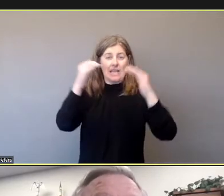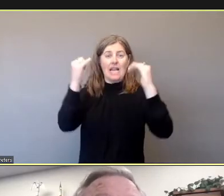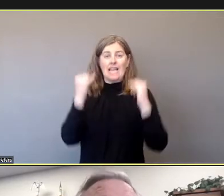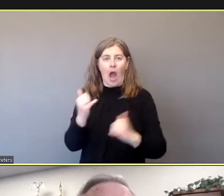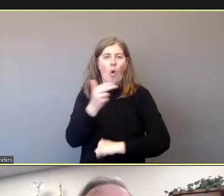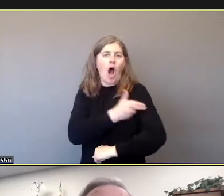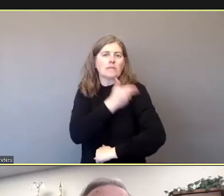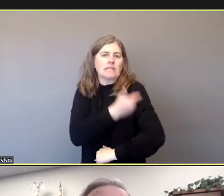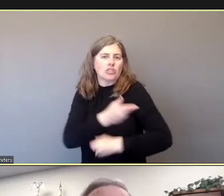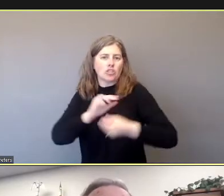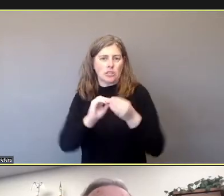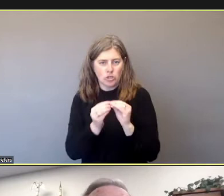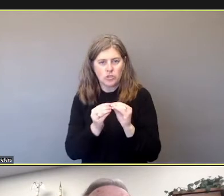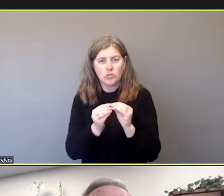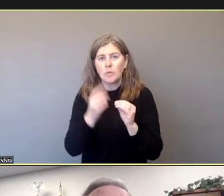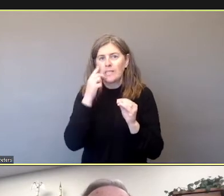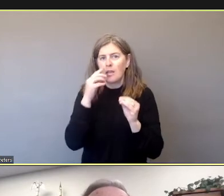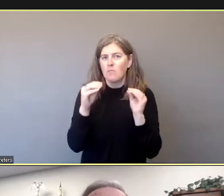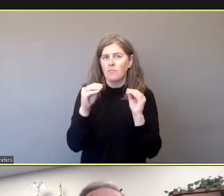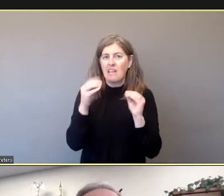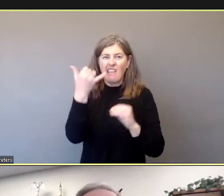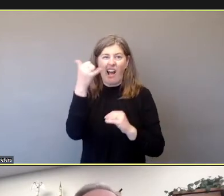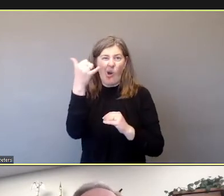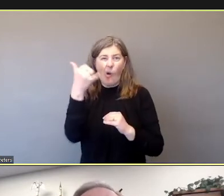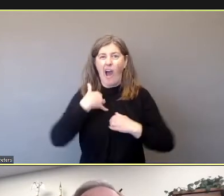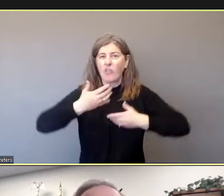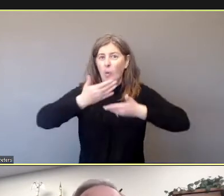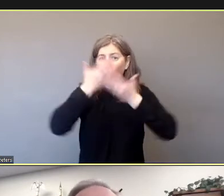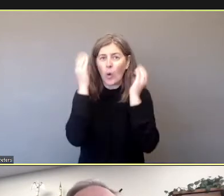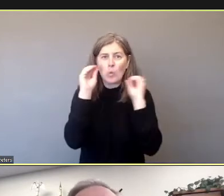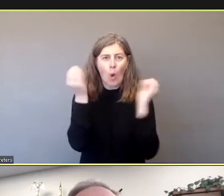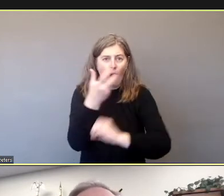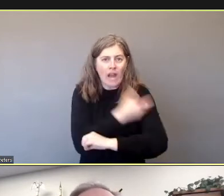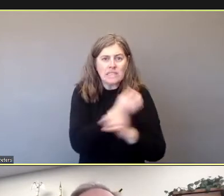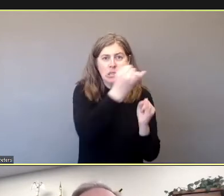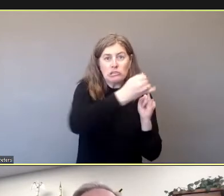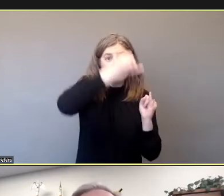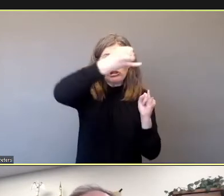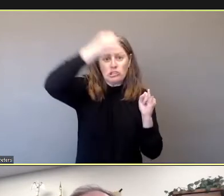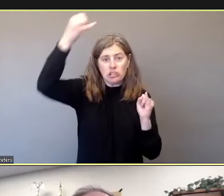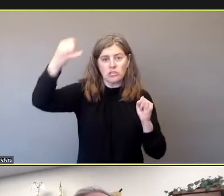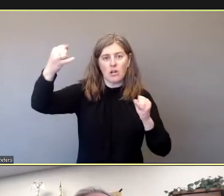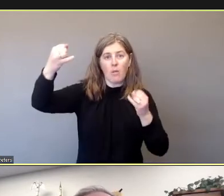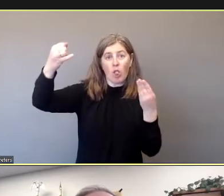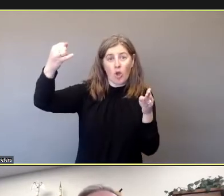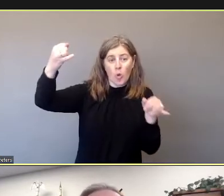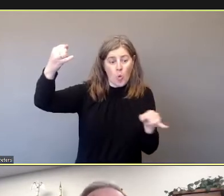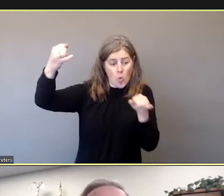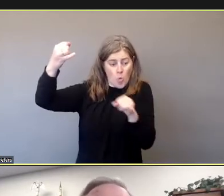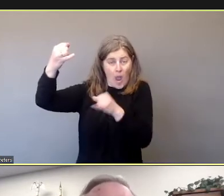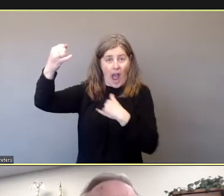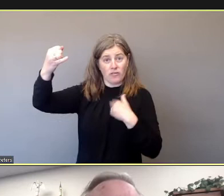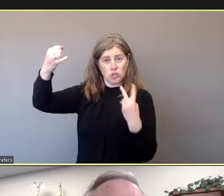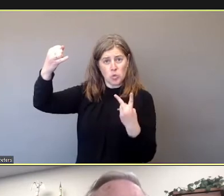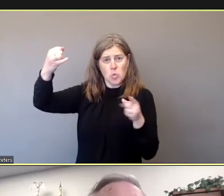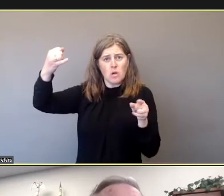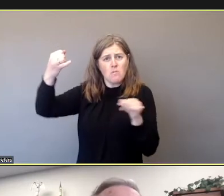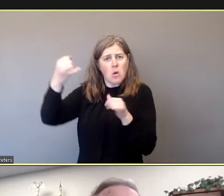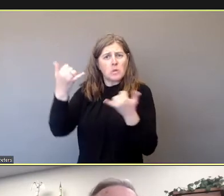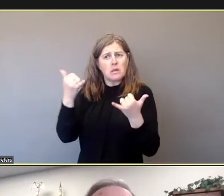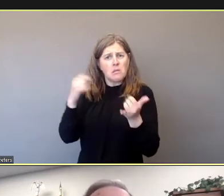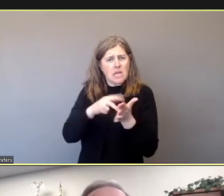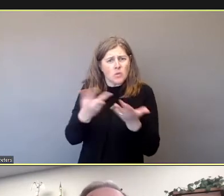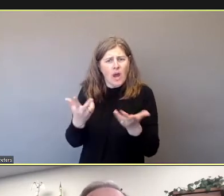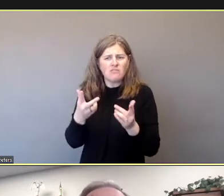hospitalization rate, and you can see a much bigger gap. And so what that means is that while people who've been vaccinated are still getting cases,